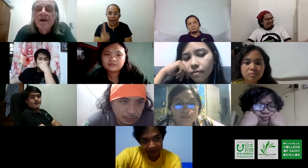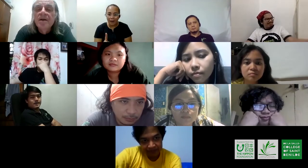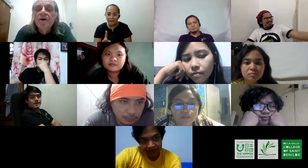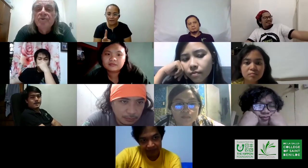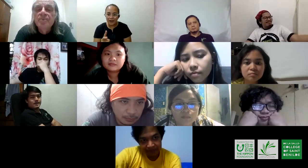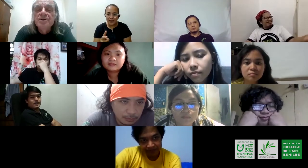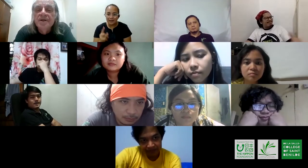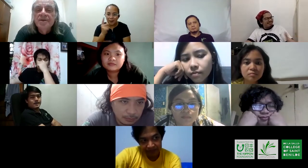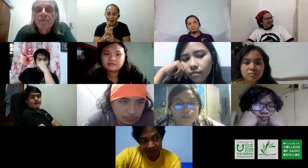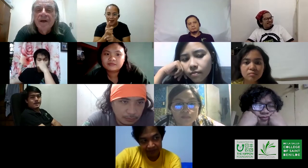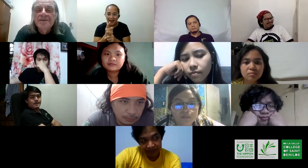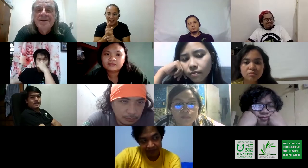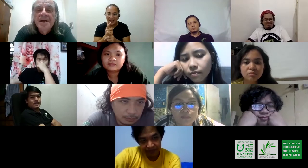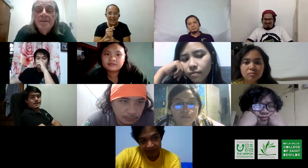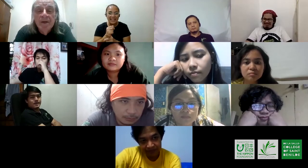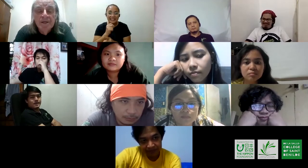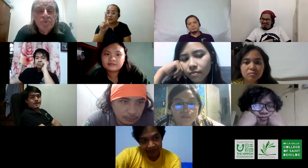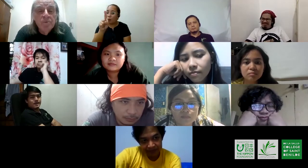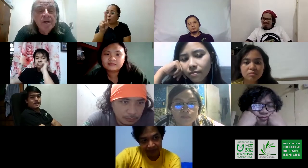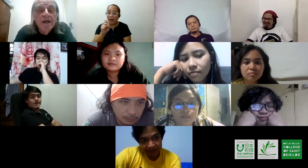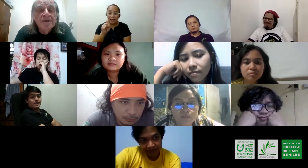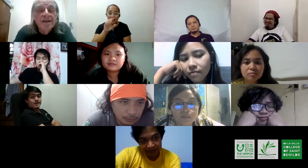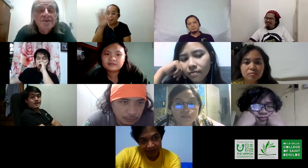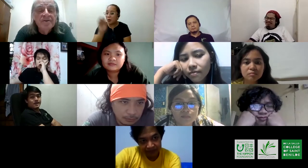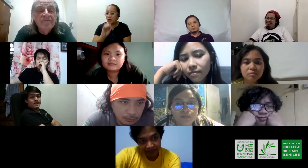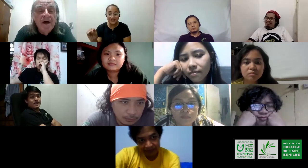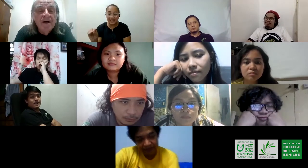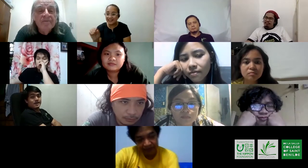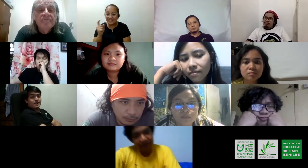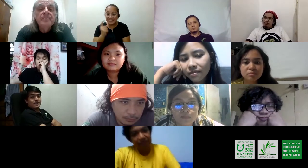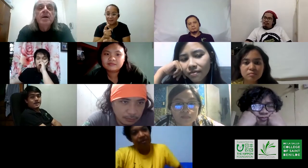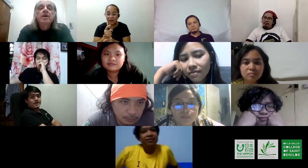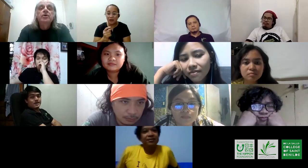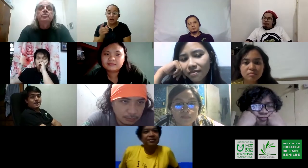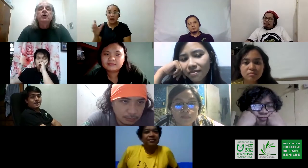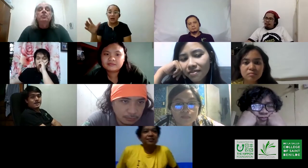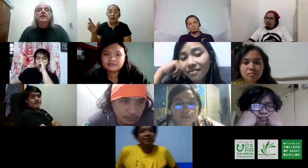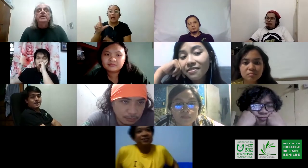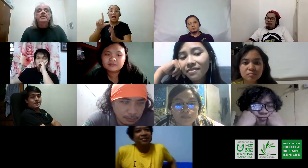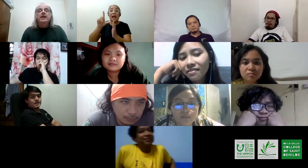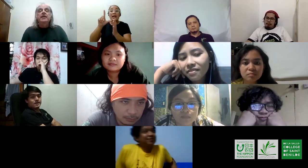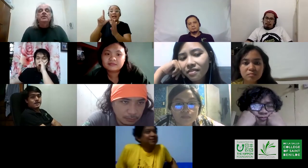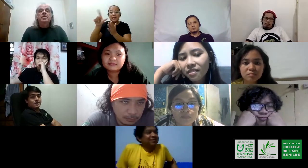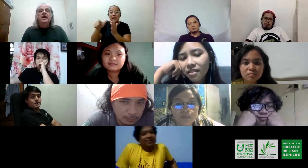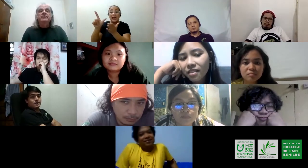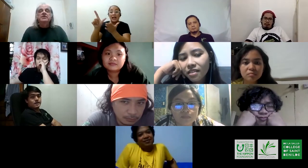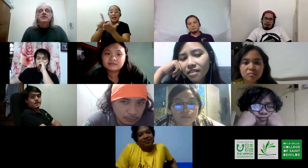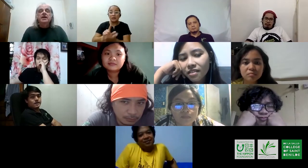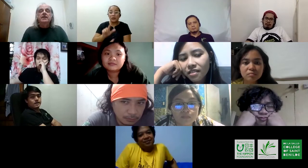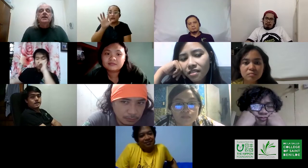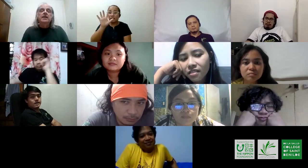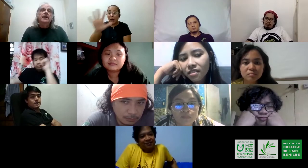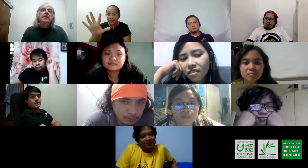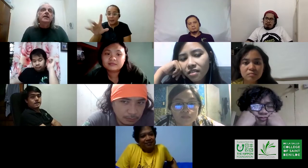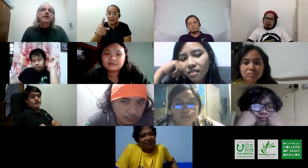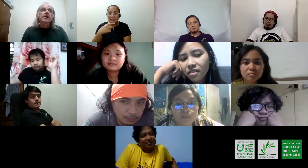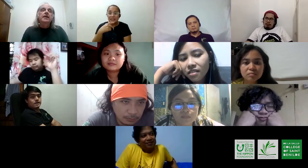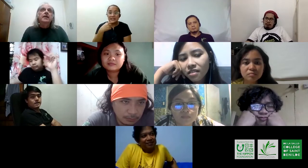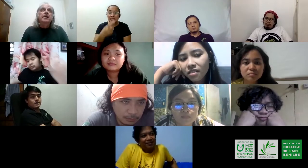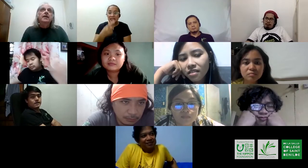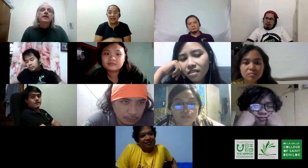It's not 100% correct, because when we got to lesson 5, you told me that you have to sign